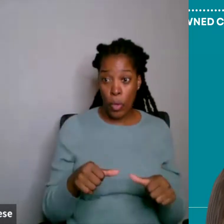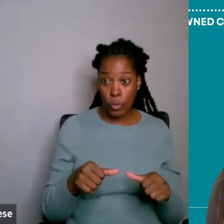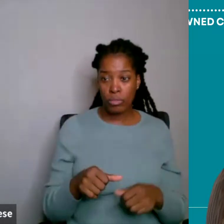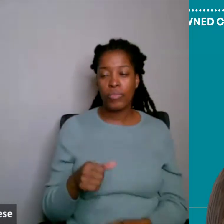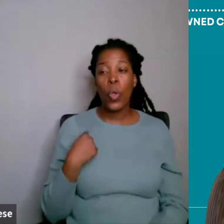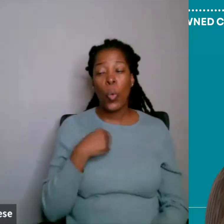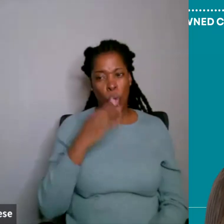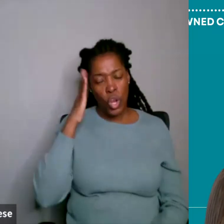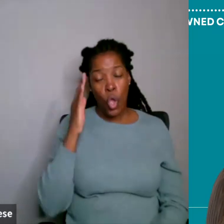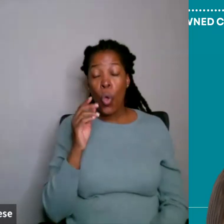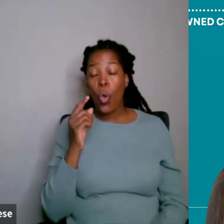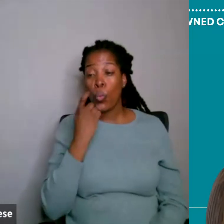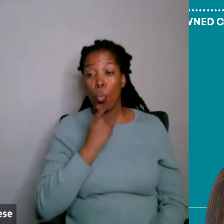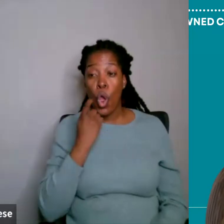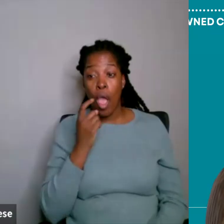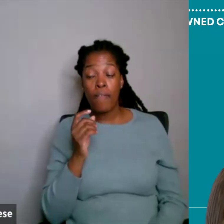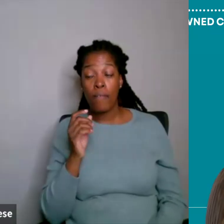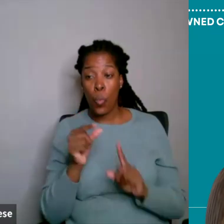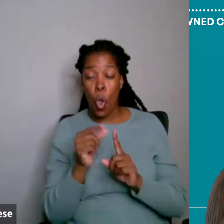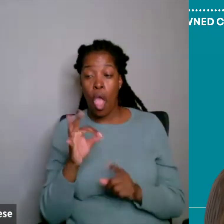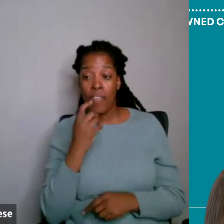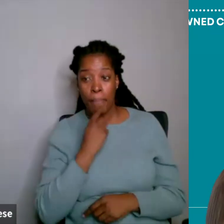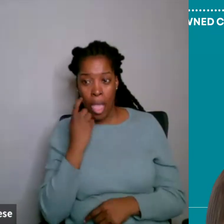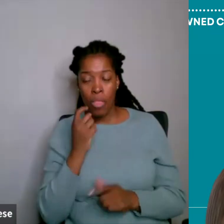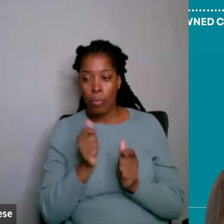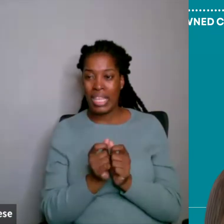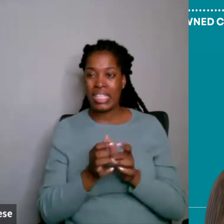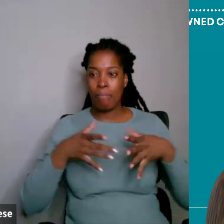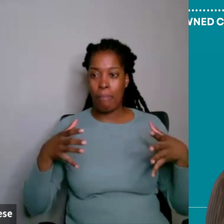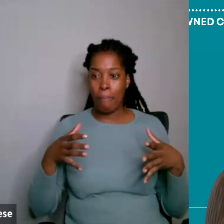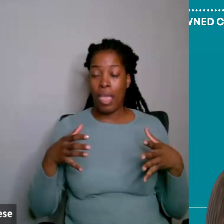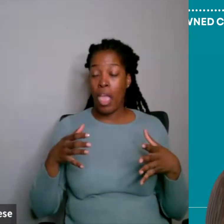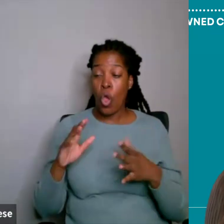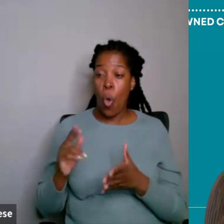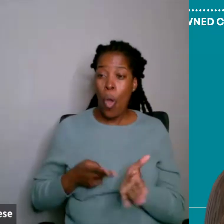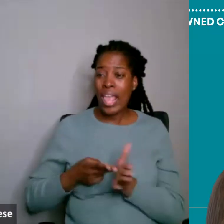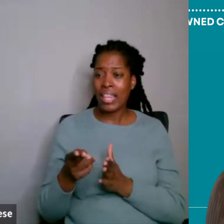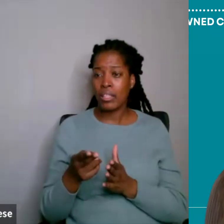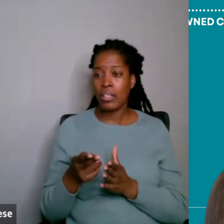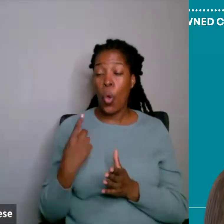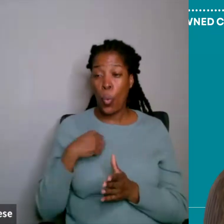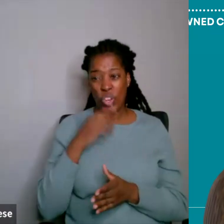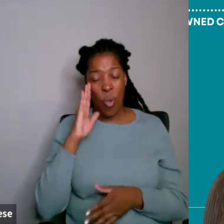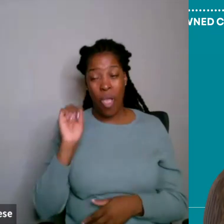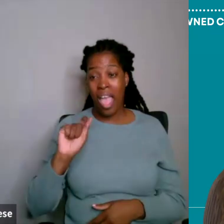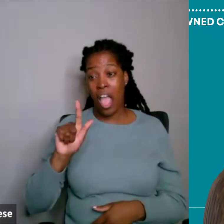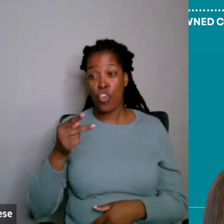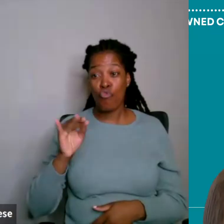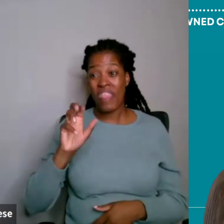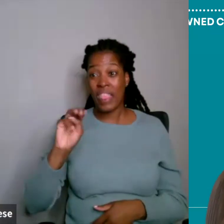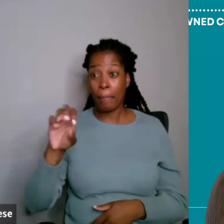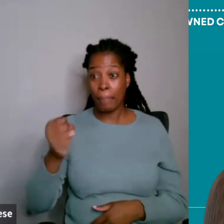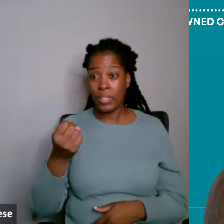reach organically, and we know that algorithms prioritize sharing as a huge, huge engagement booster for your